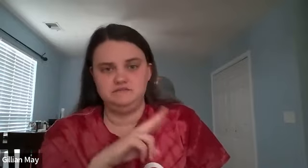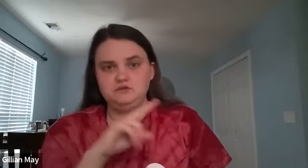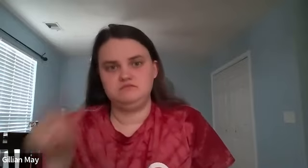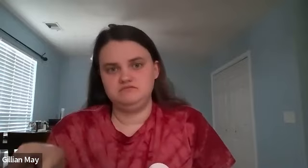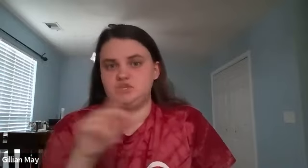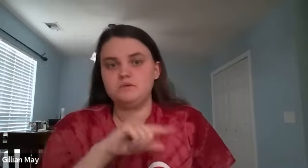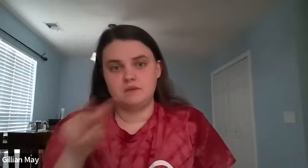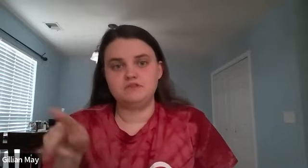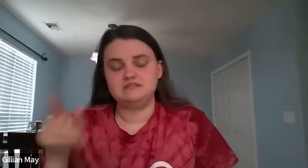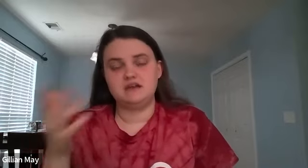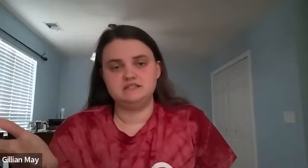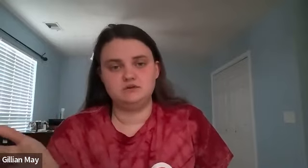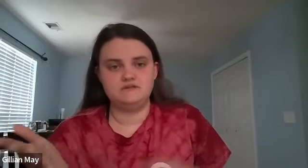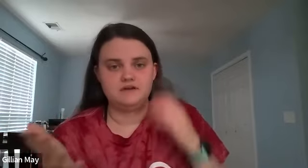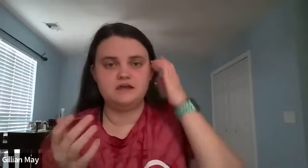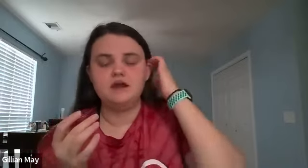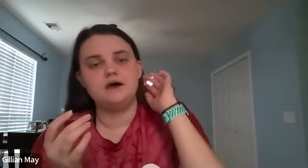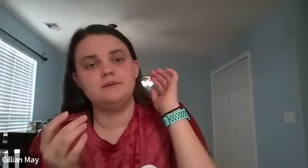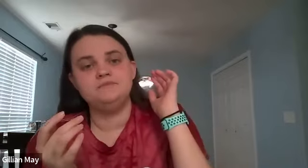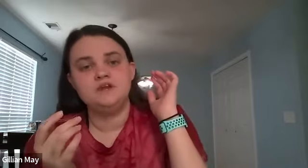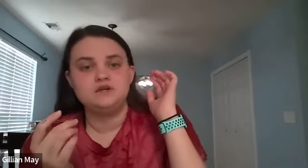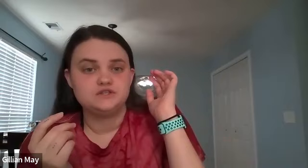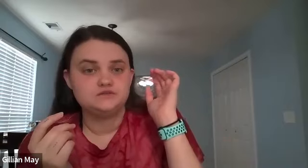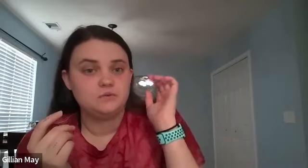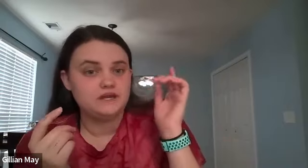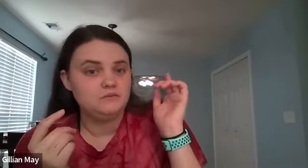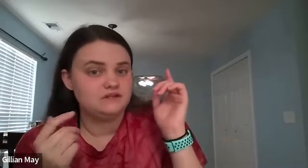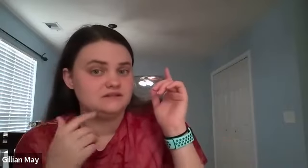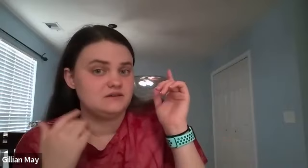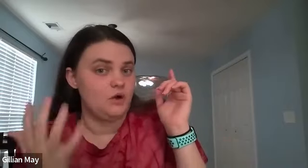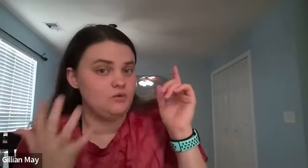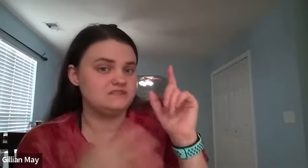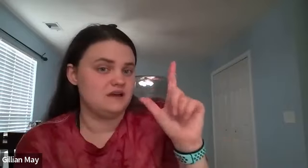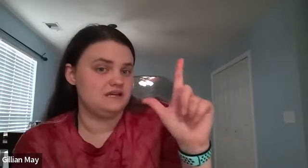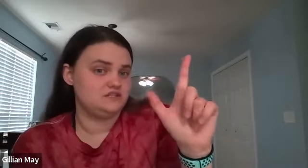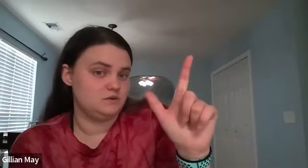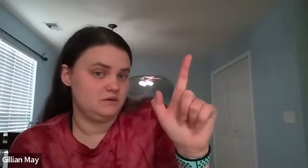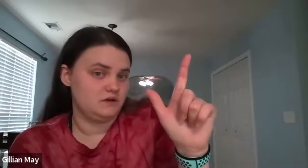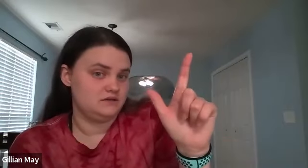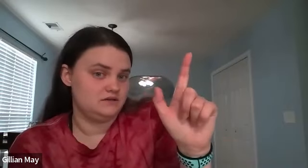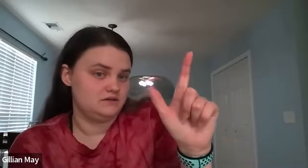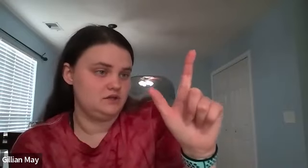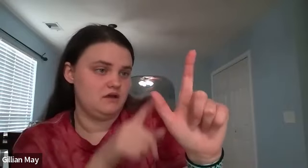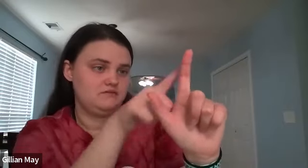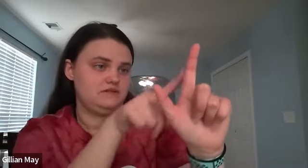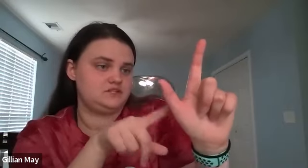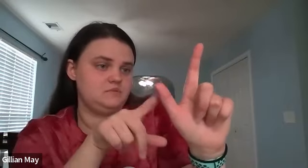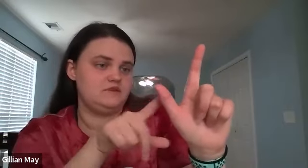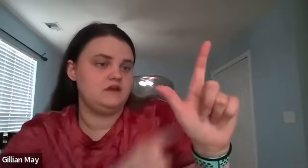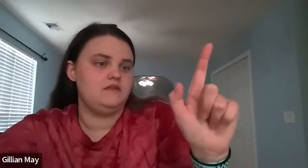you don't remember the sign, it's totally fine. So 21's own sign is 21. You have like the shape of an L, and then